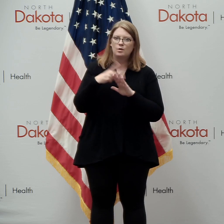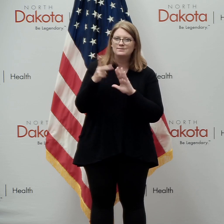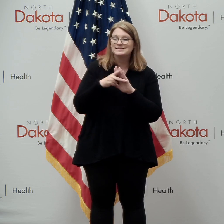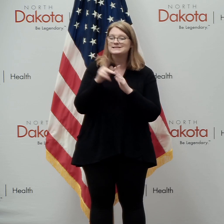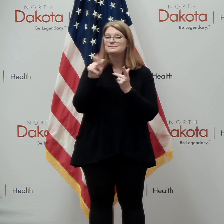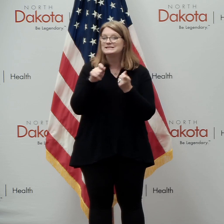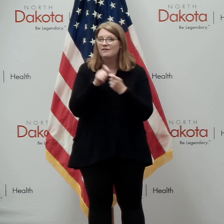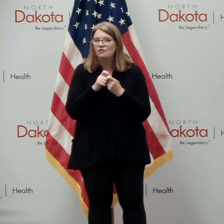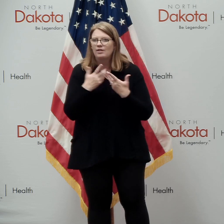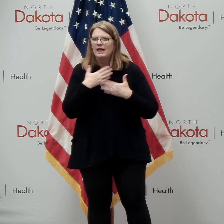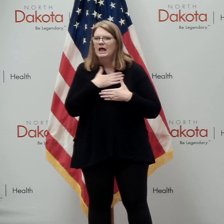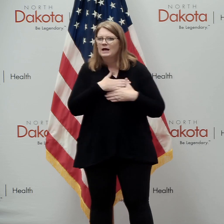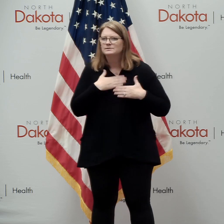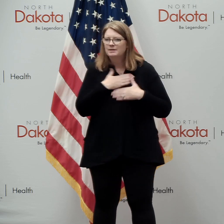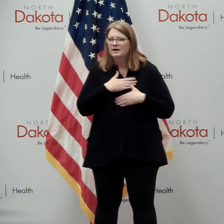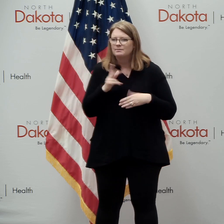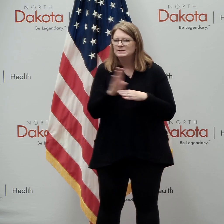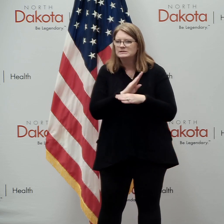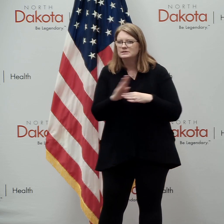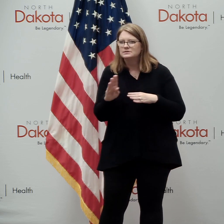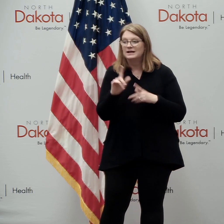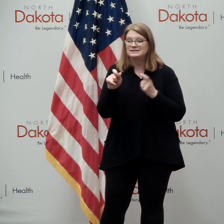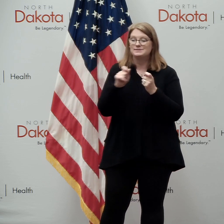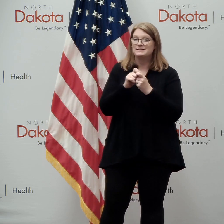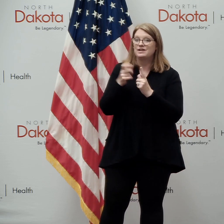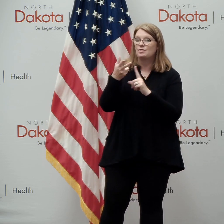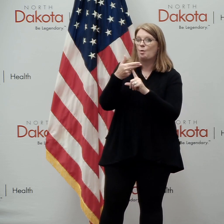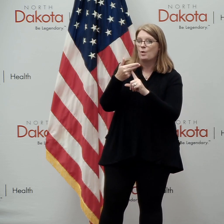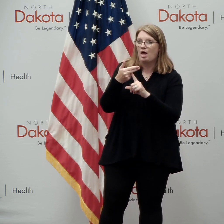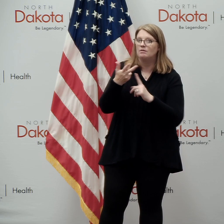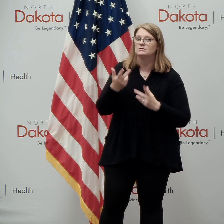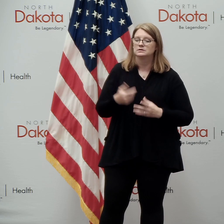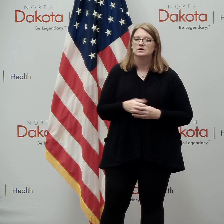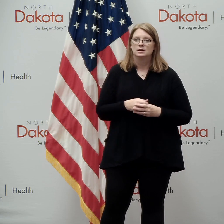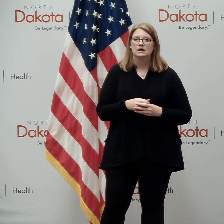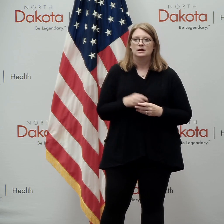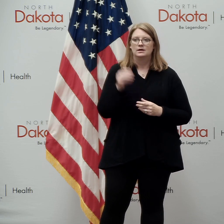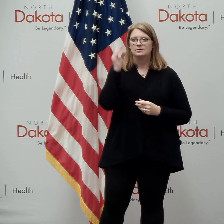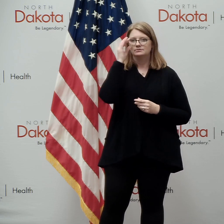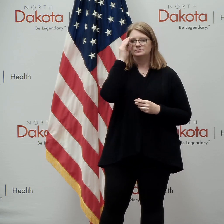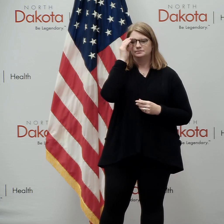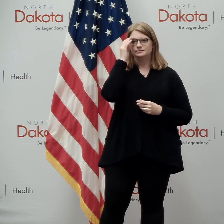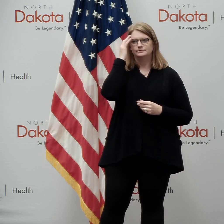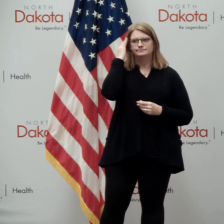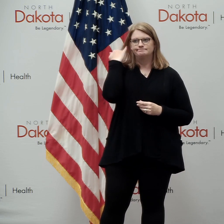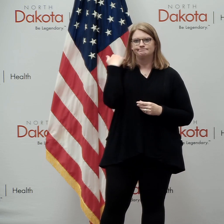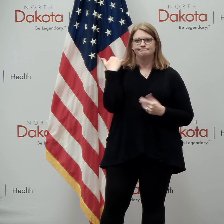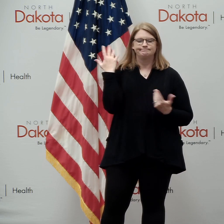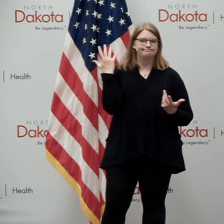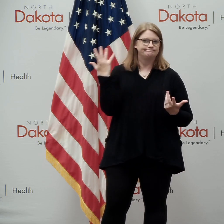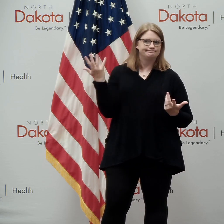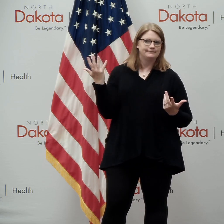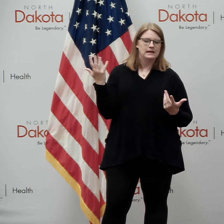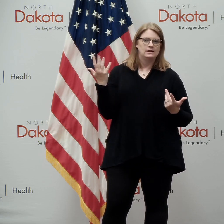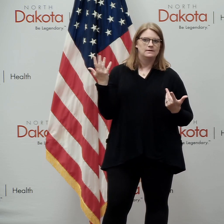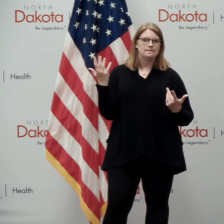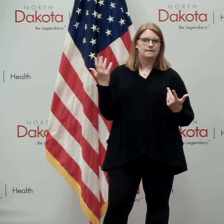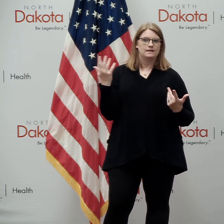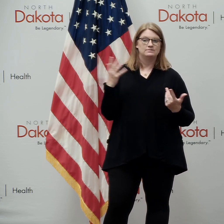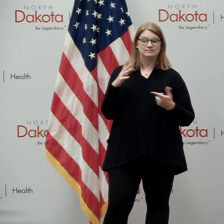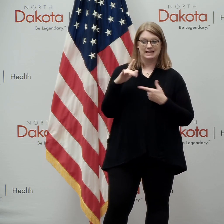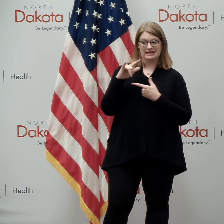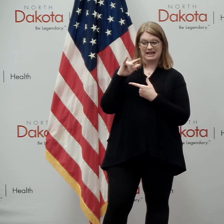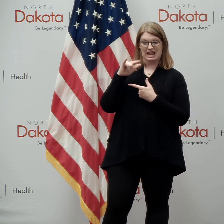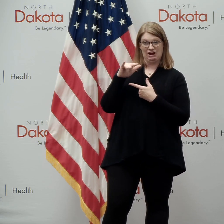for the hotel business. Because that is, like I said, a business. When you take a look at